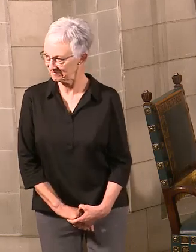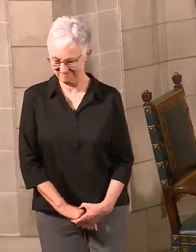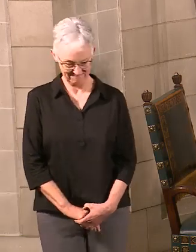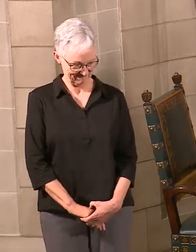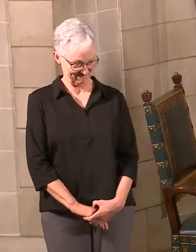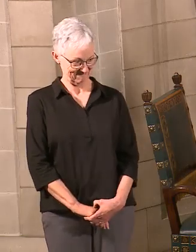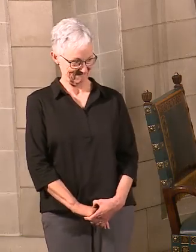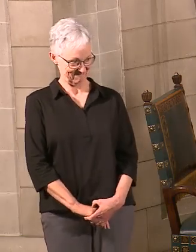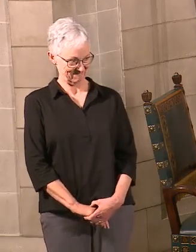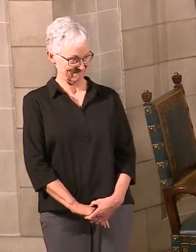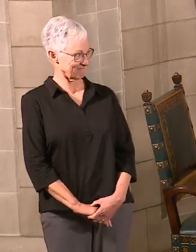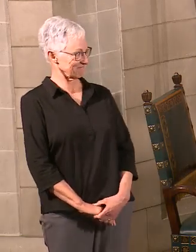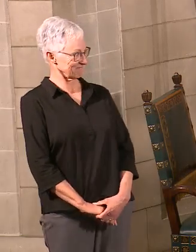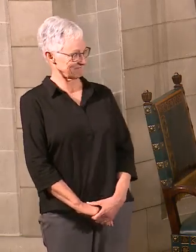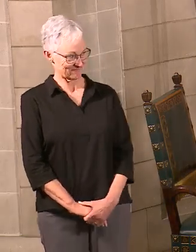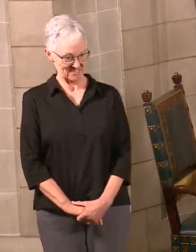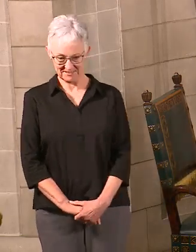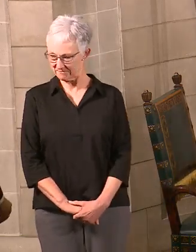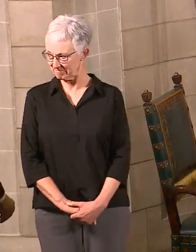Doing well today?